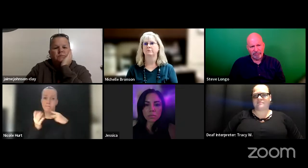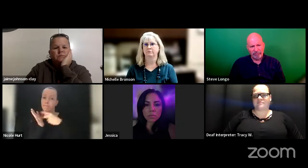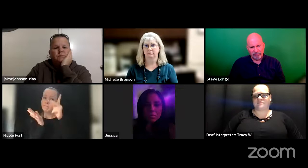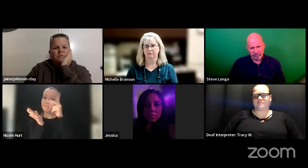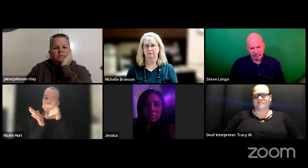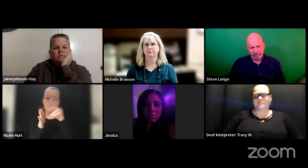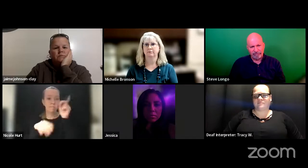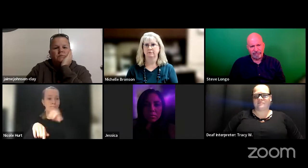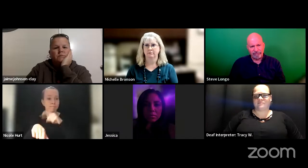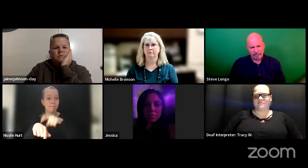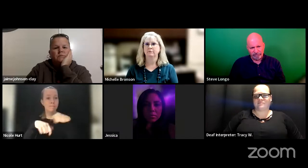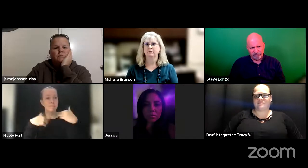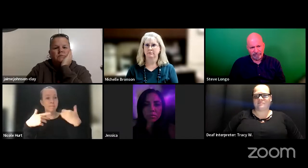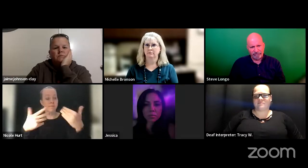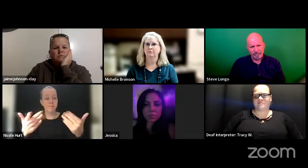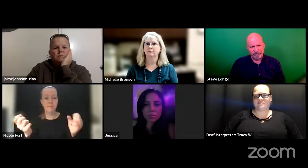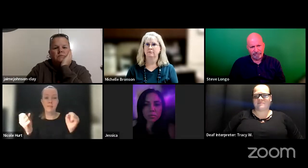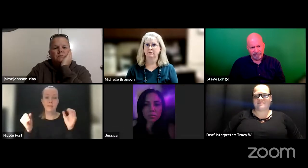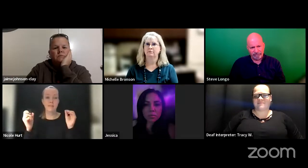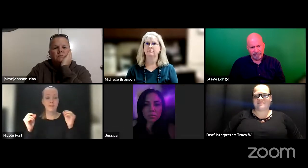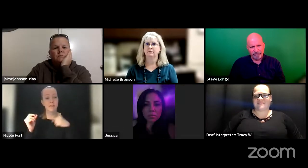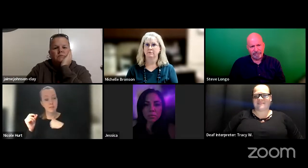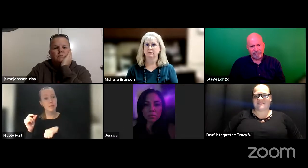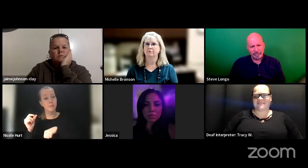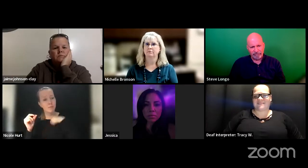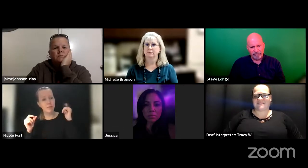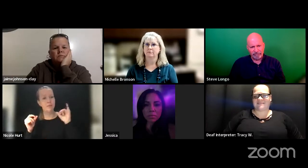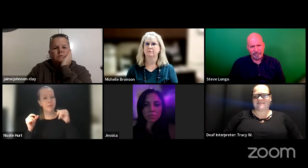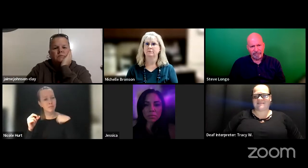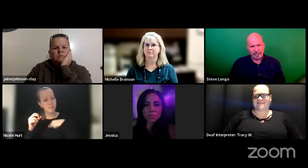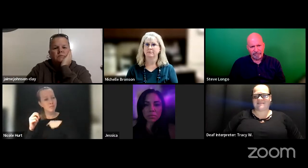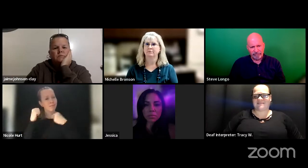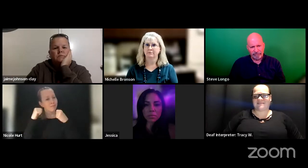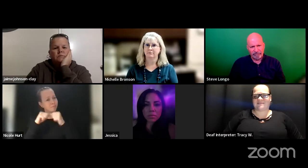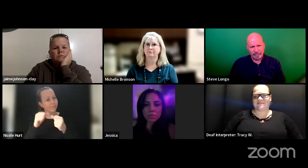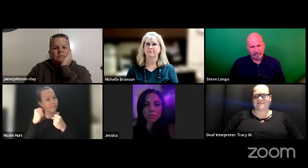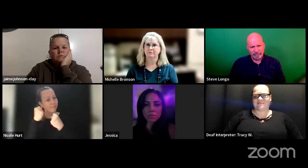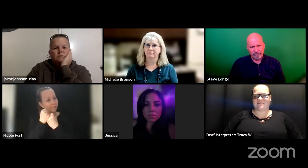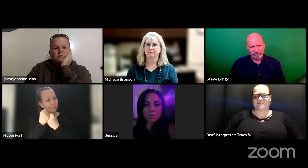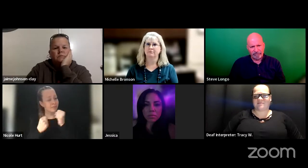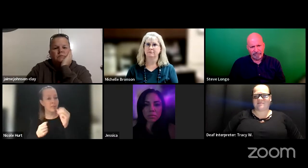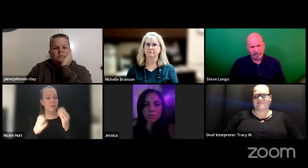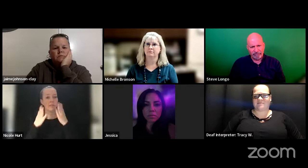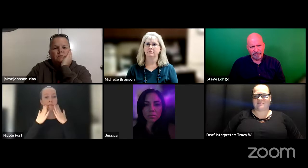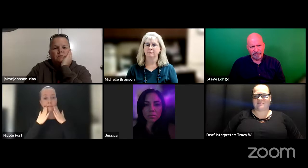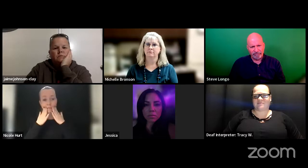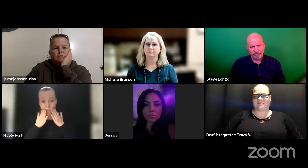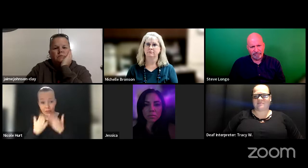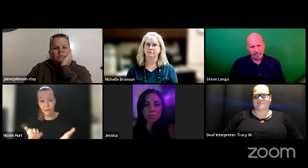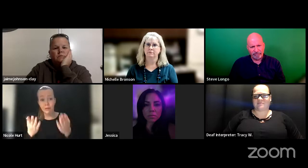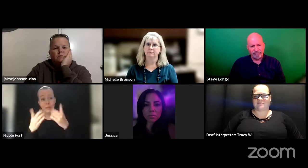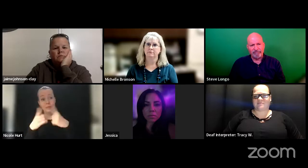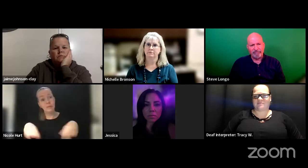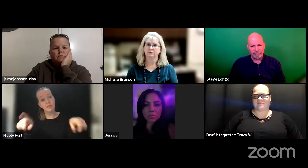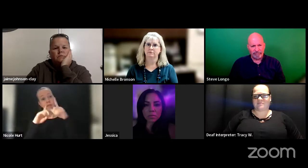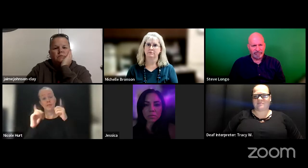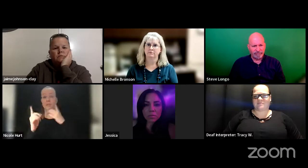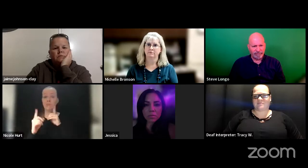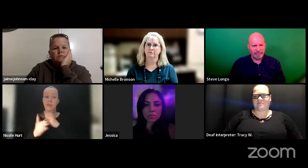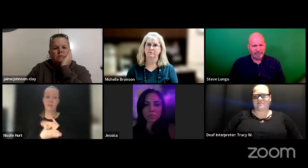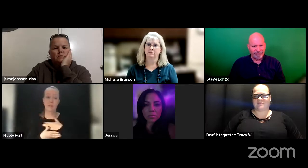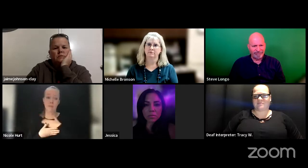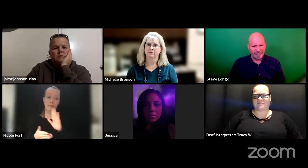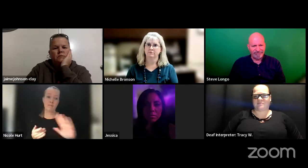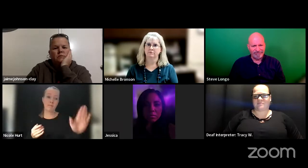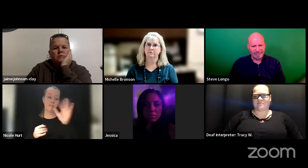each board member has been very responsible in accepting that responsibility and following through. And I want to say thank